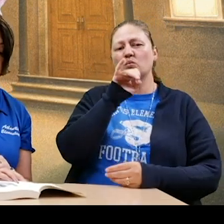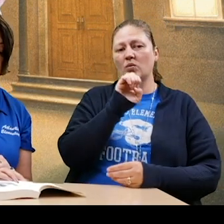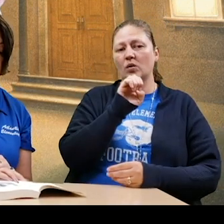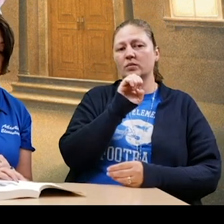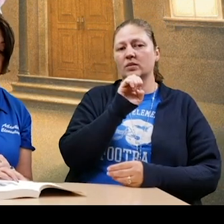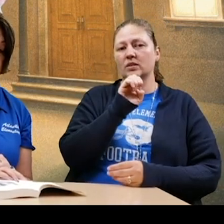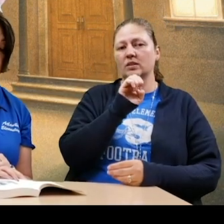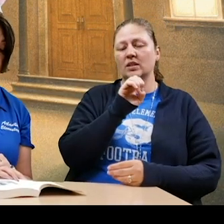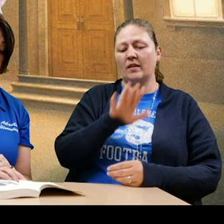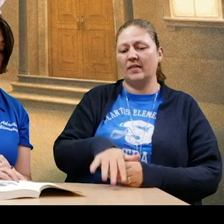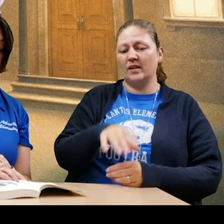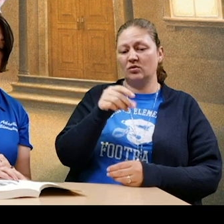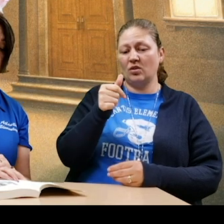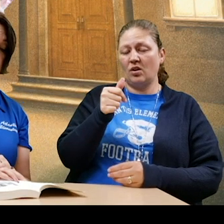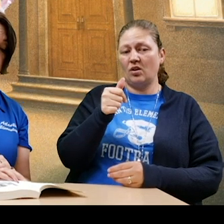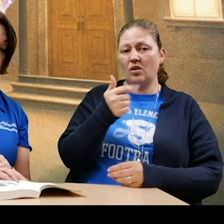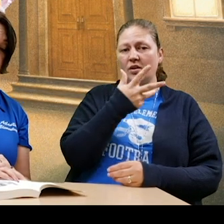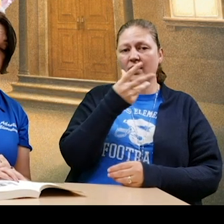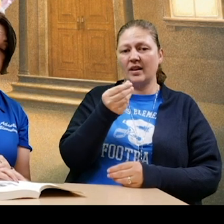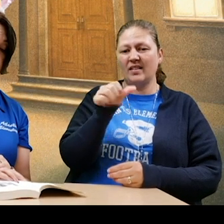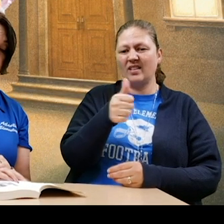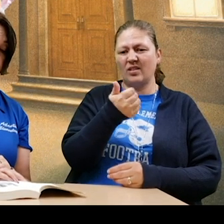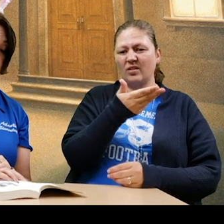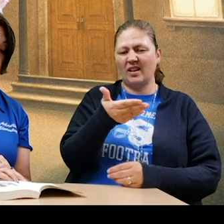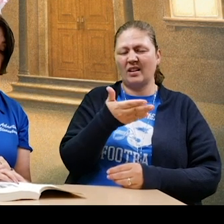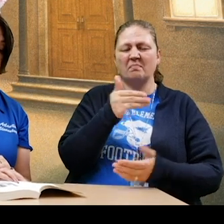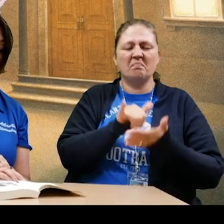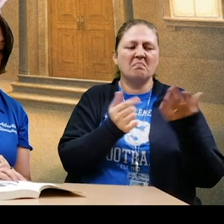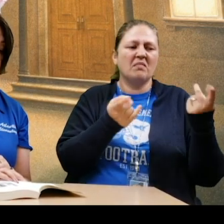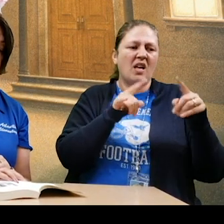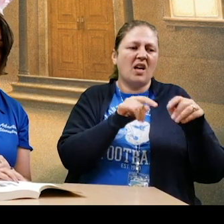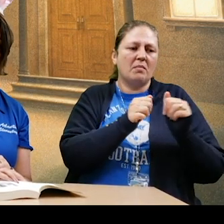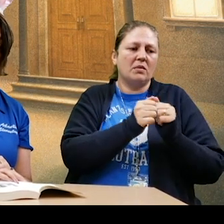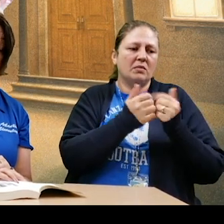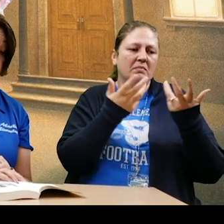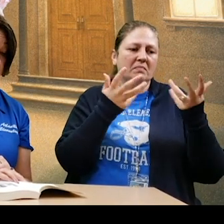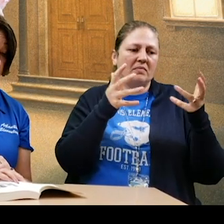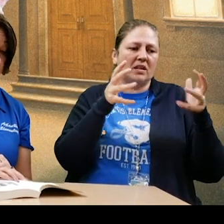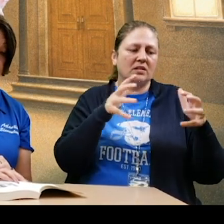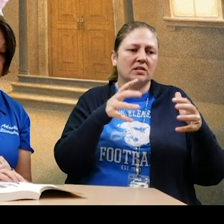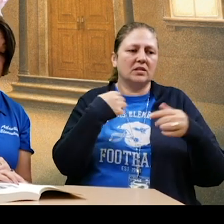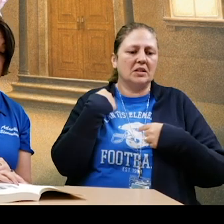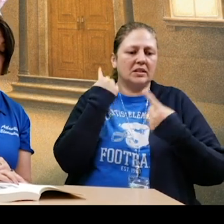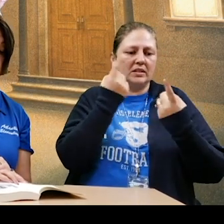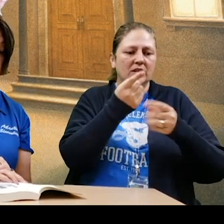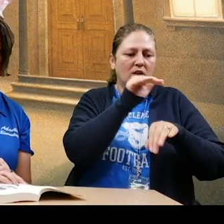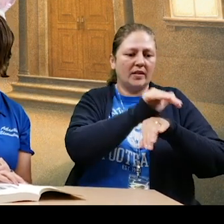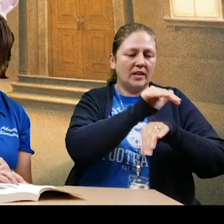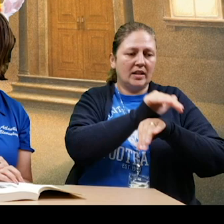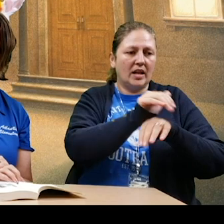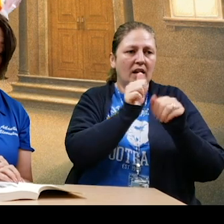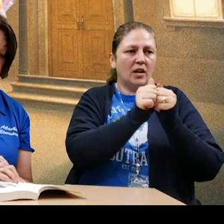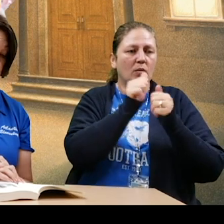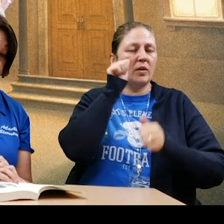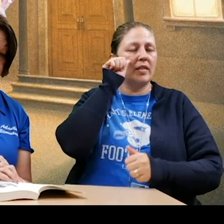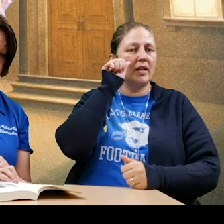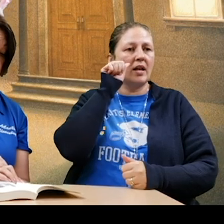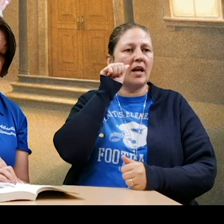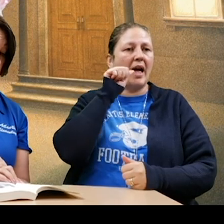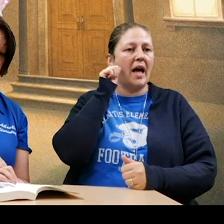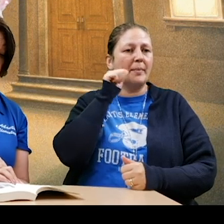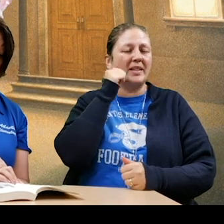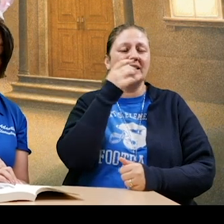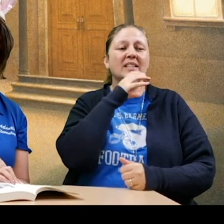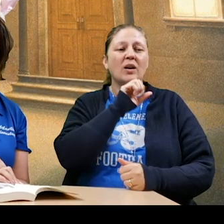cleaner incident, those were the great dramas of Edward's life, until the night of Abilene's 11th